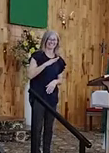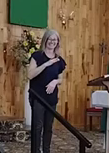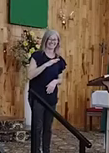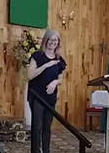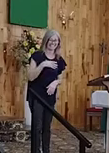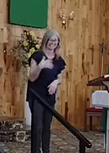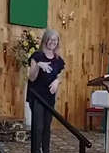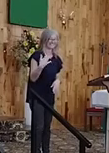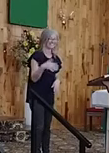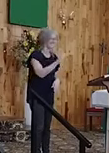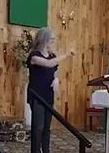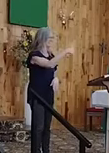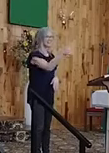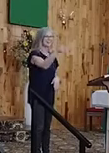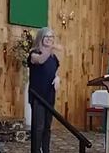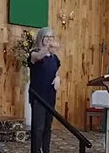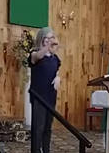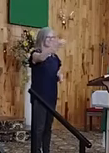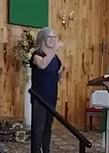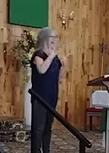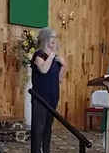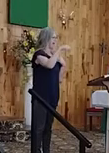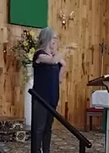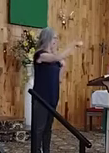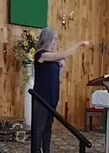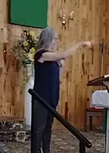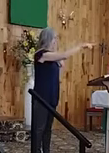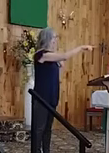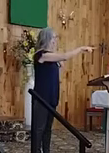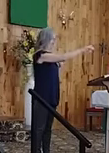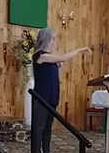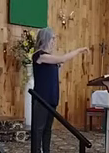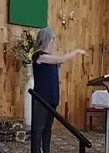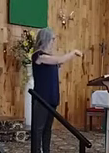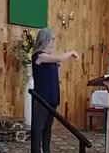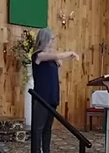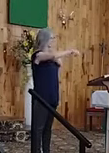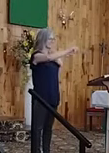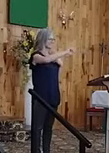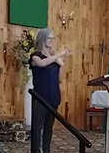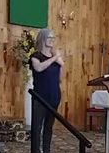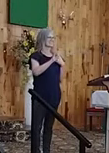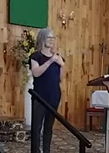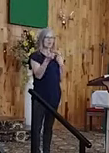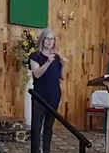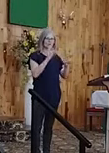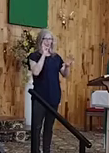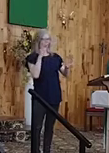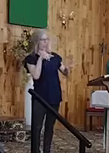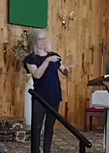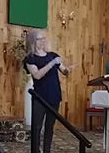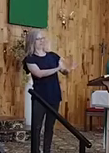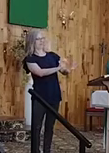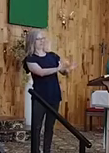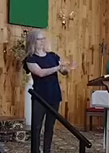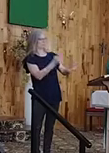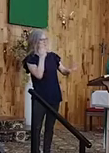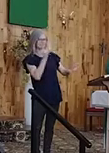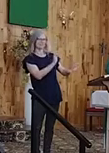Anyone else? Back there, here, over here. Okay, when you look at a diamond, you see that